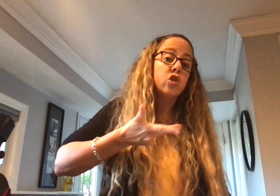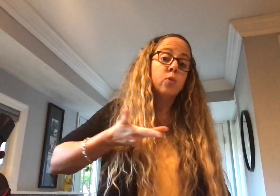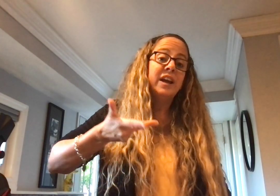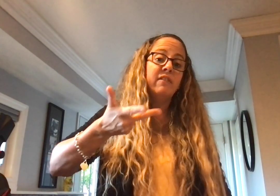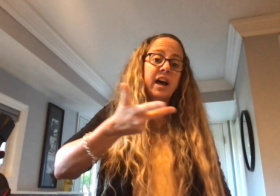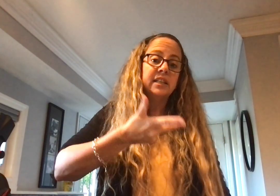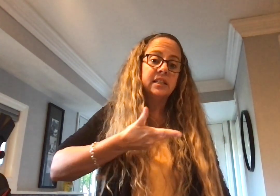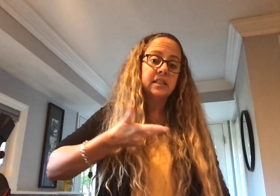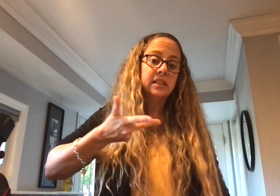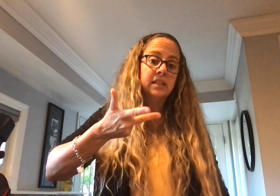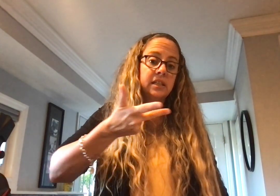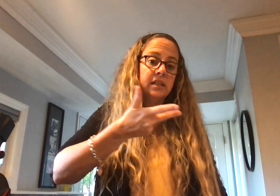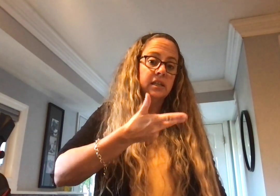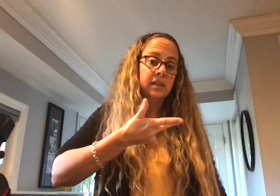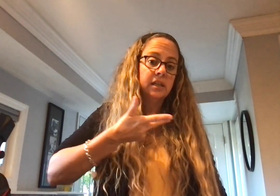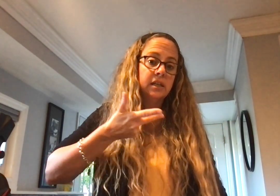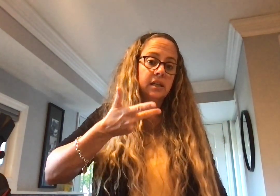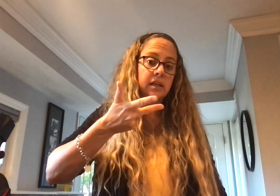3 of us,